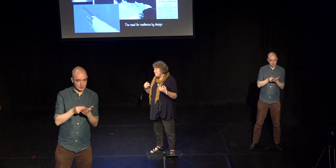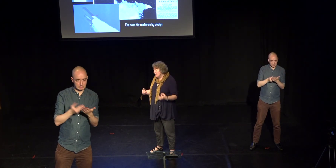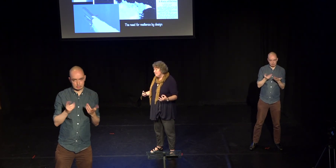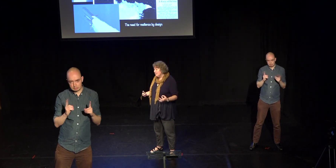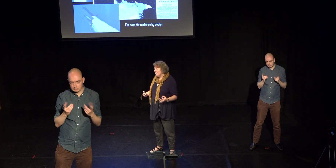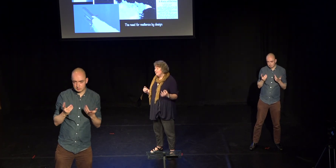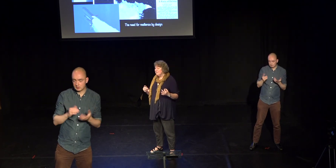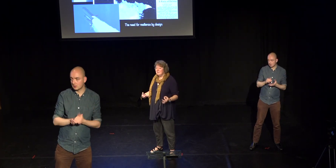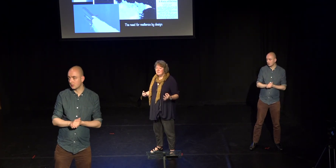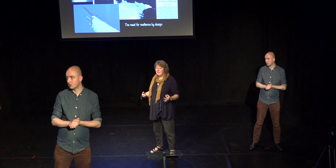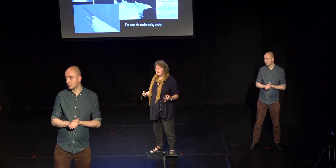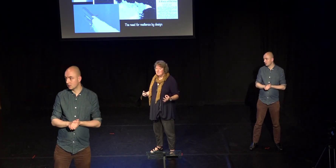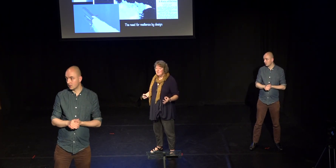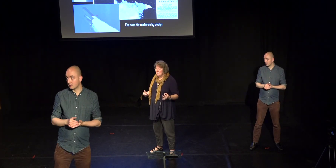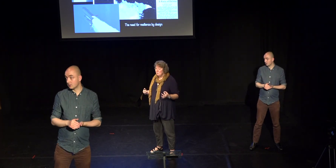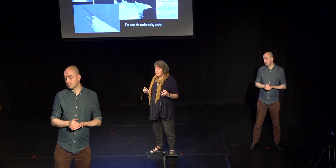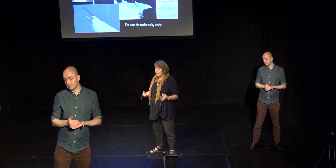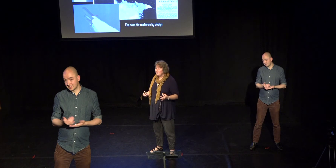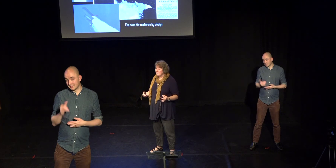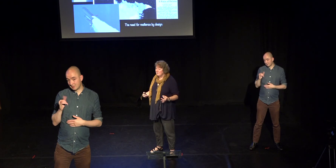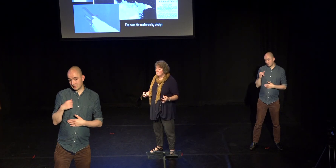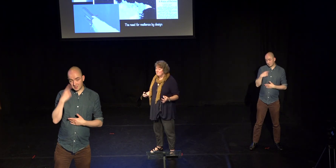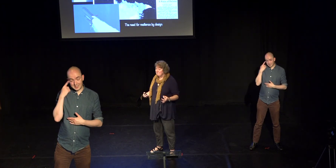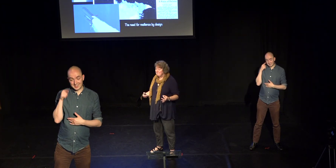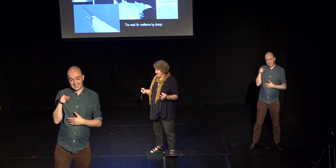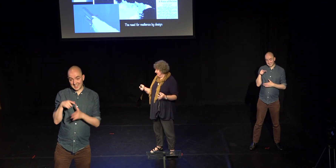And then maybe these accidents would